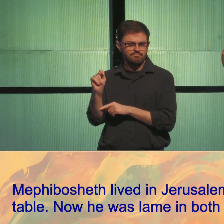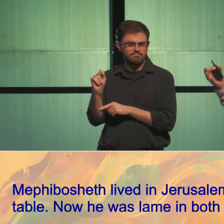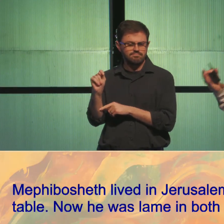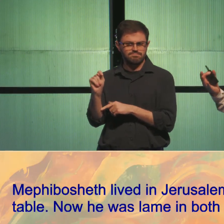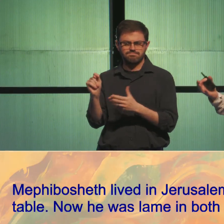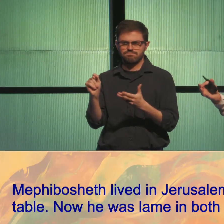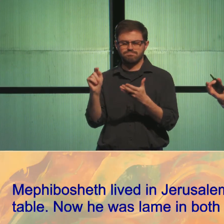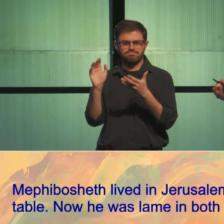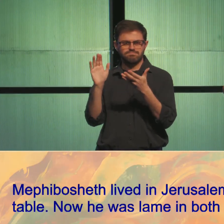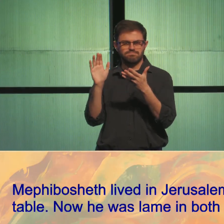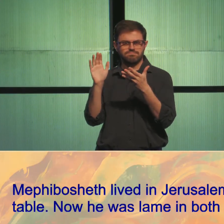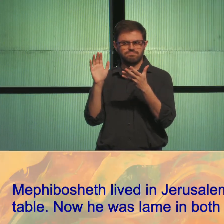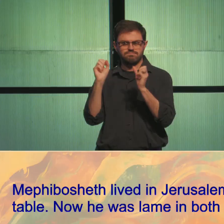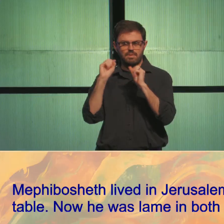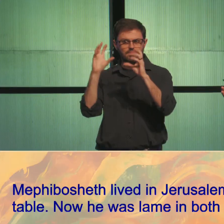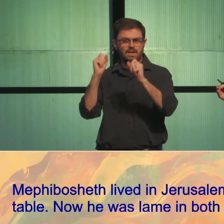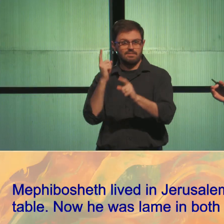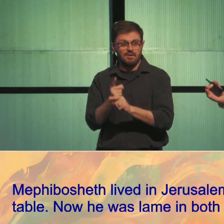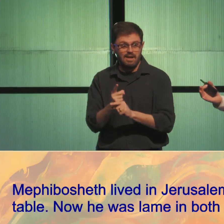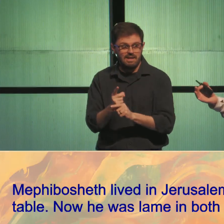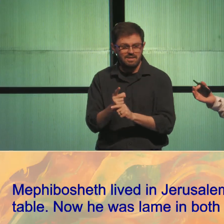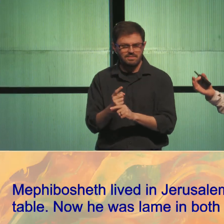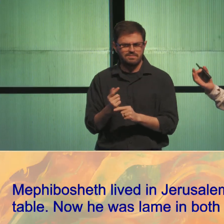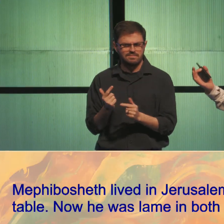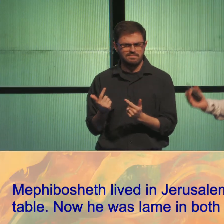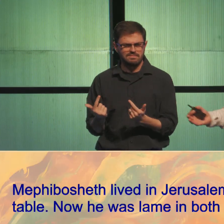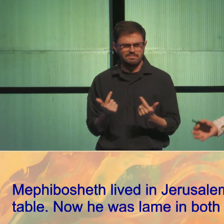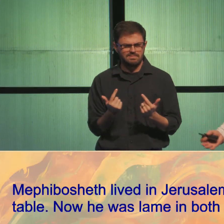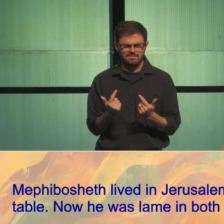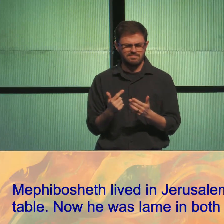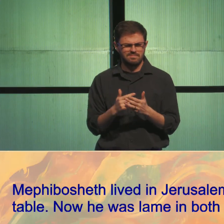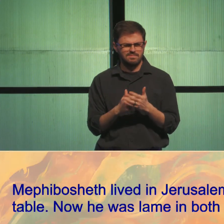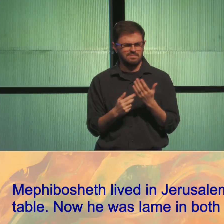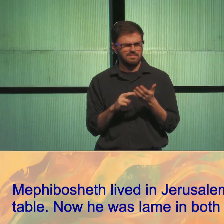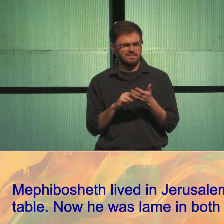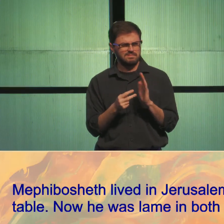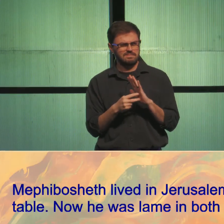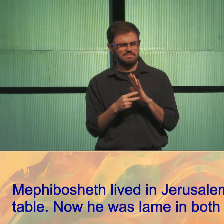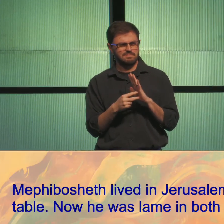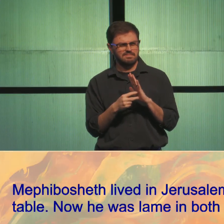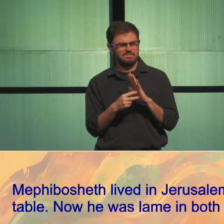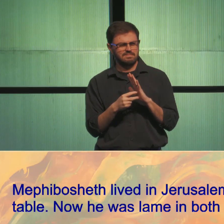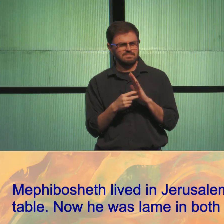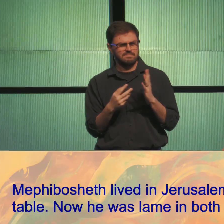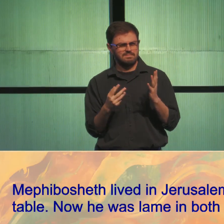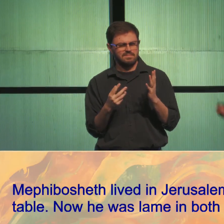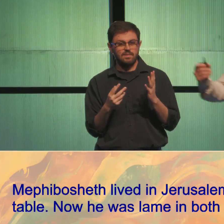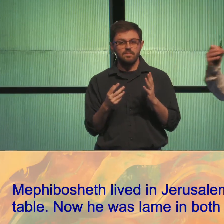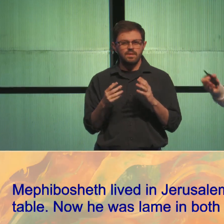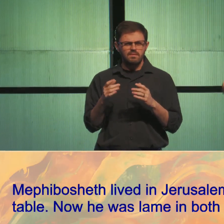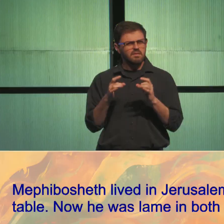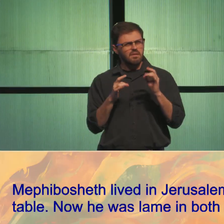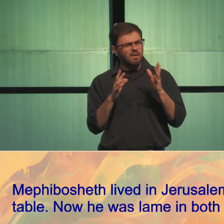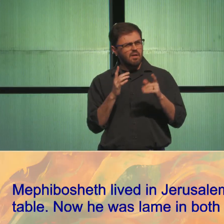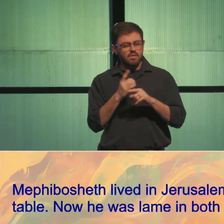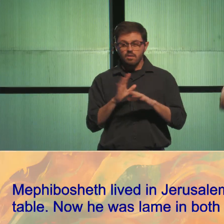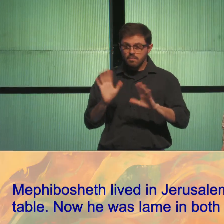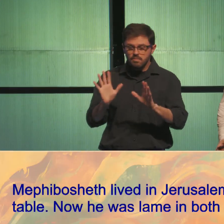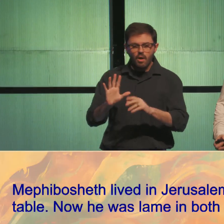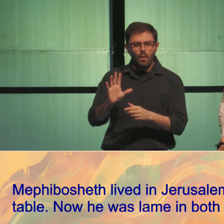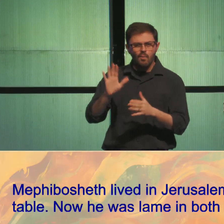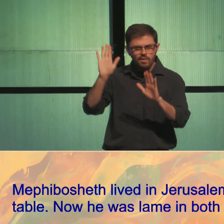Isn't that amazing? You're like, what are you talking about, Ryan? It's awful. No,